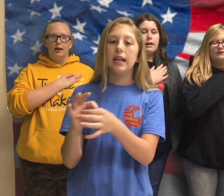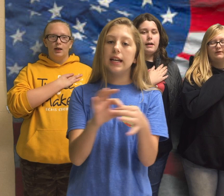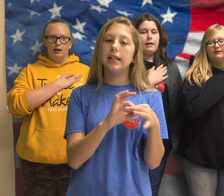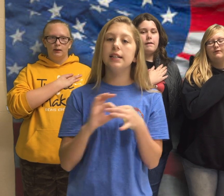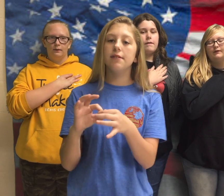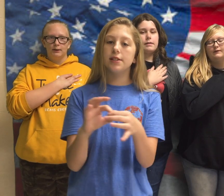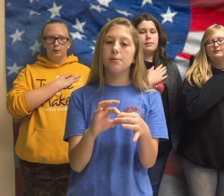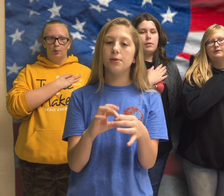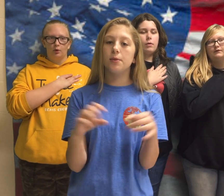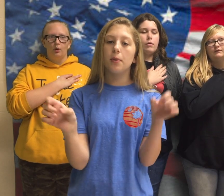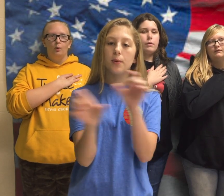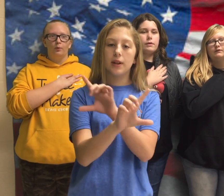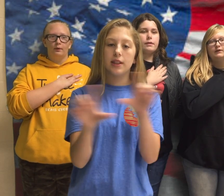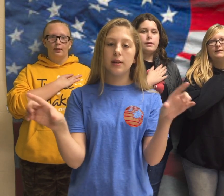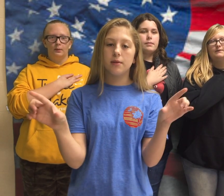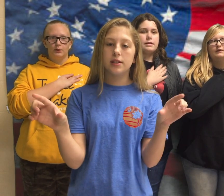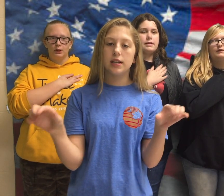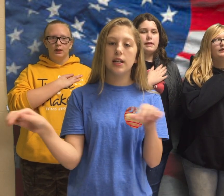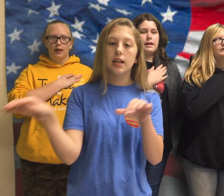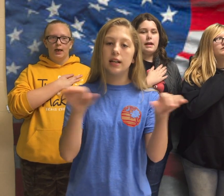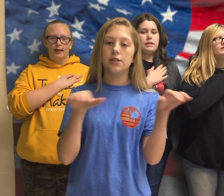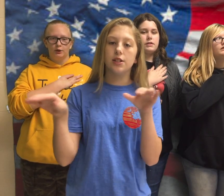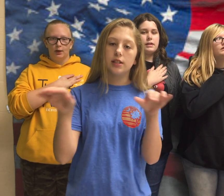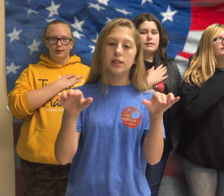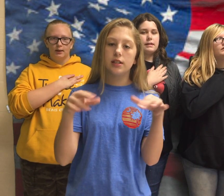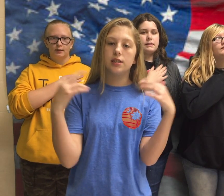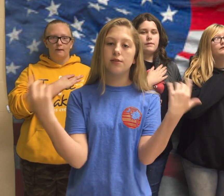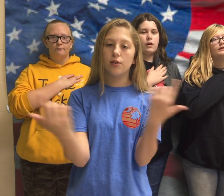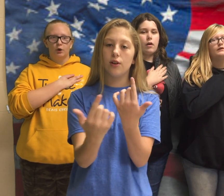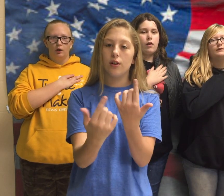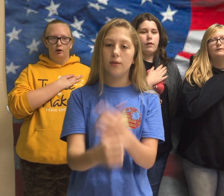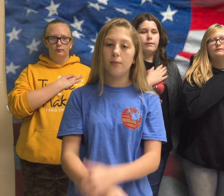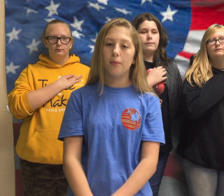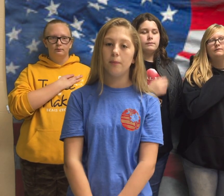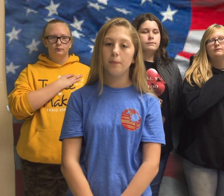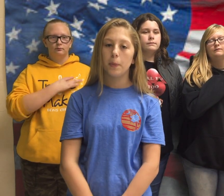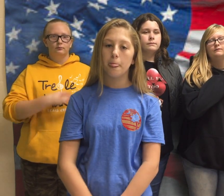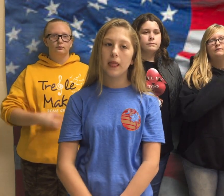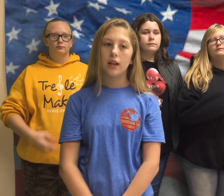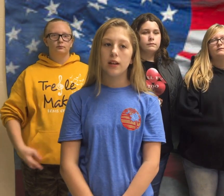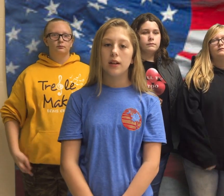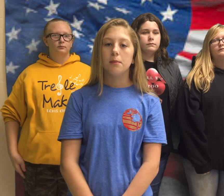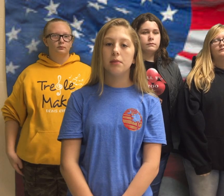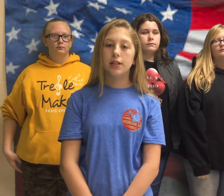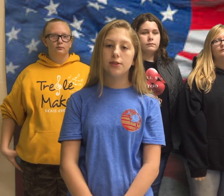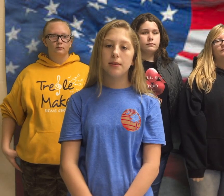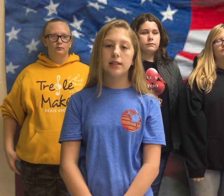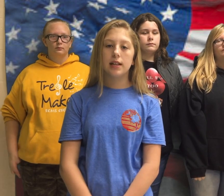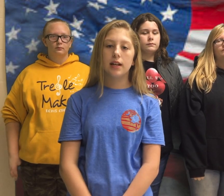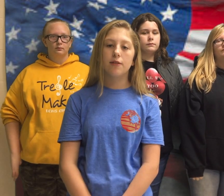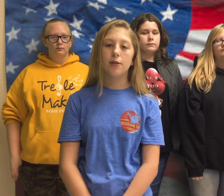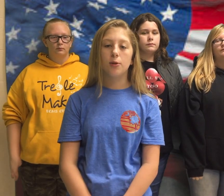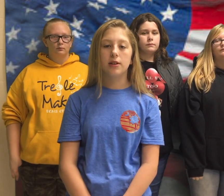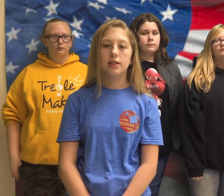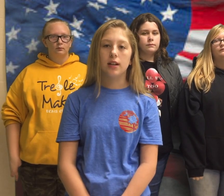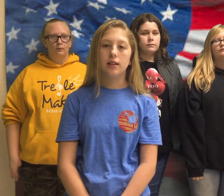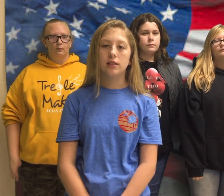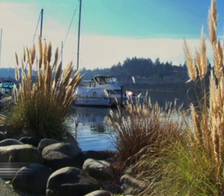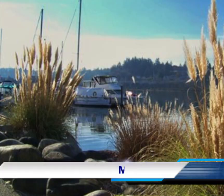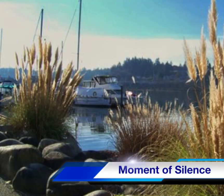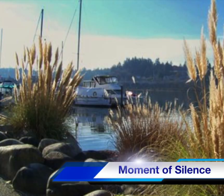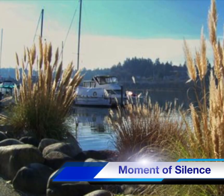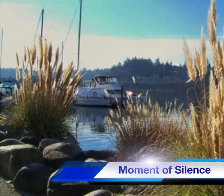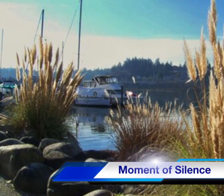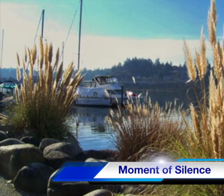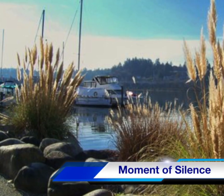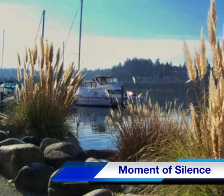God, indivisible, with liberty and justice for all. Please remain standing for the moment of silence.